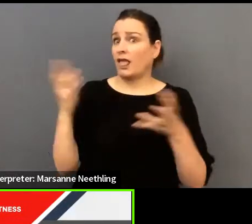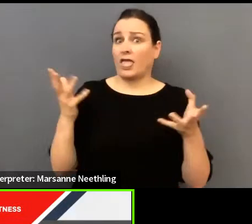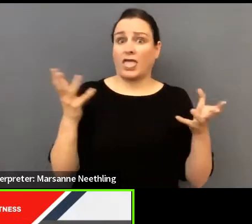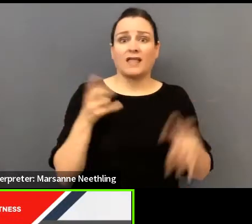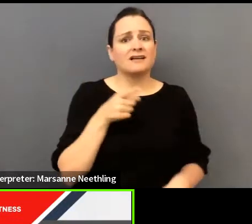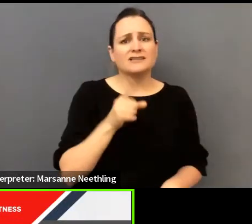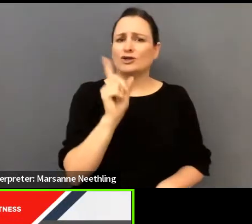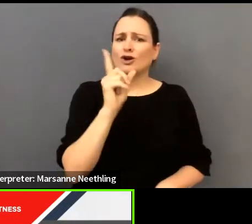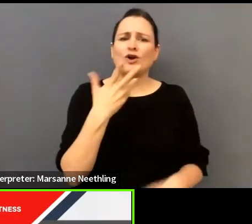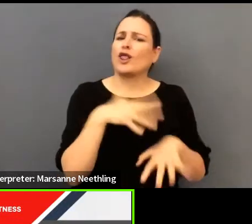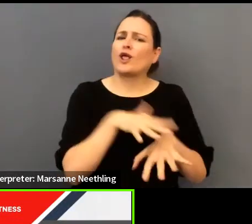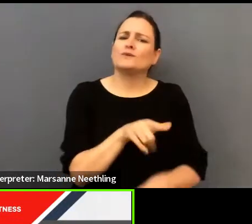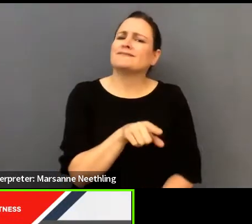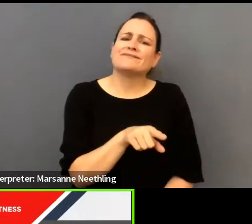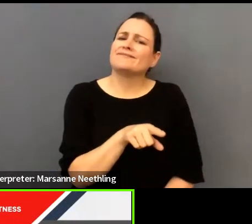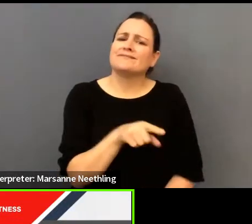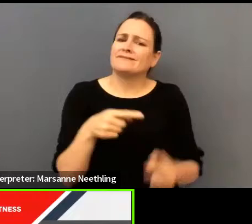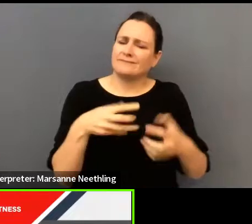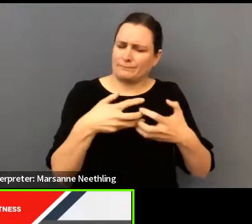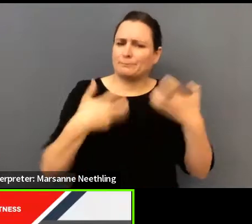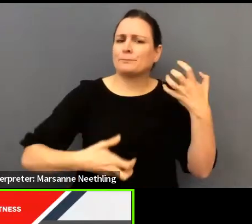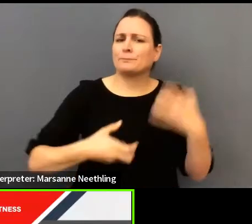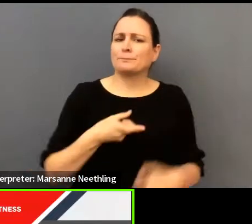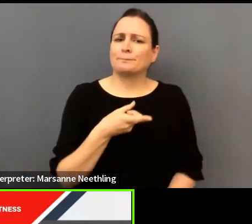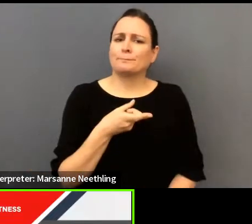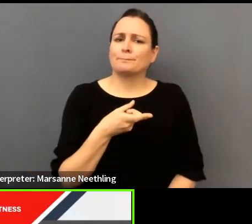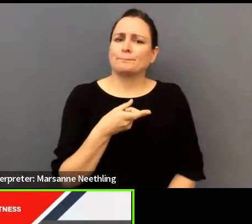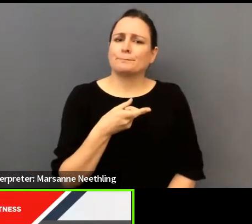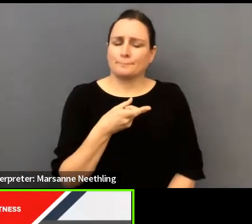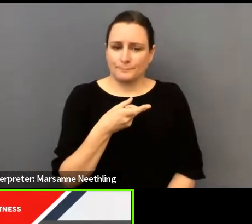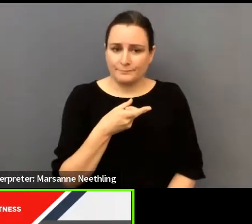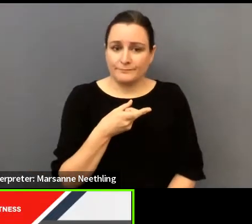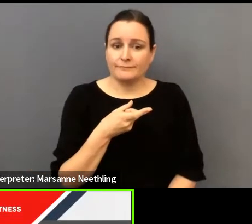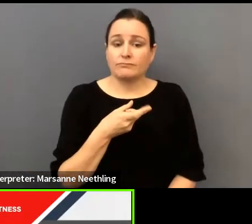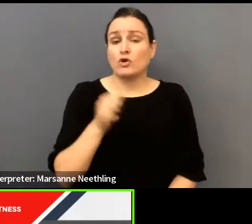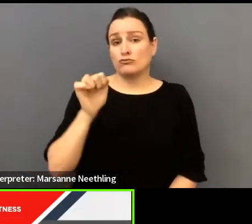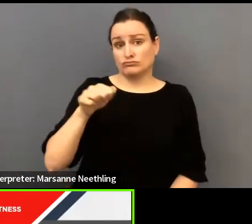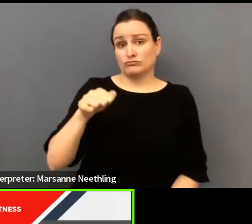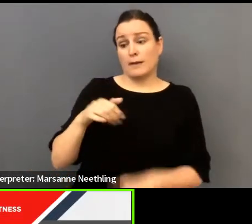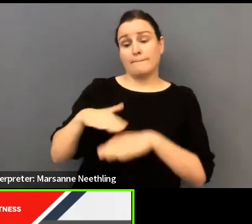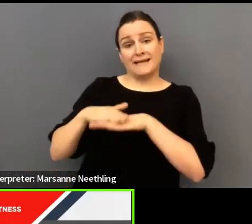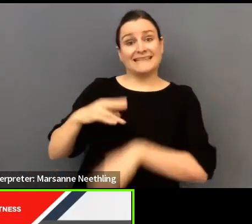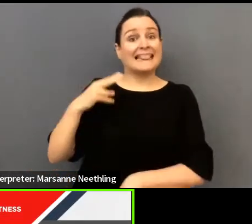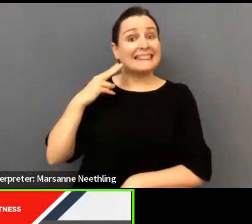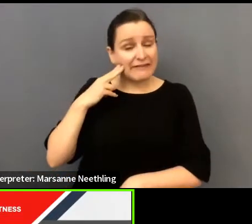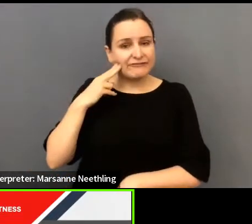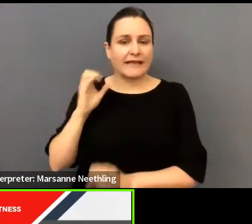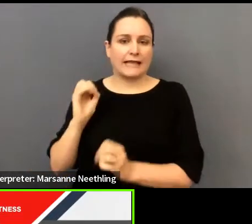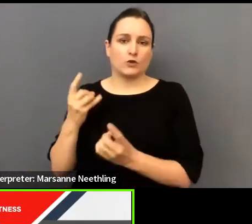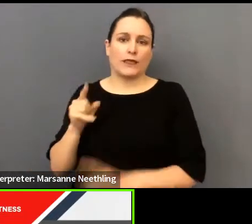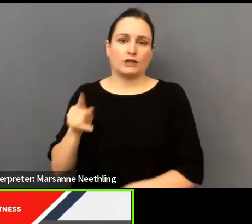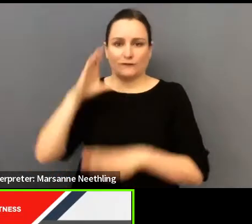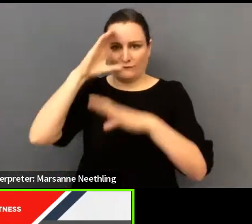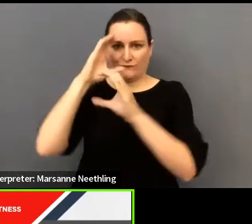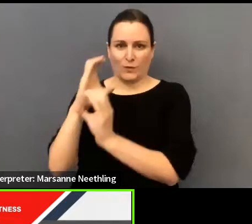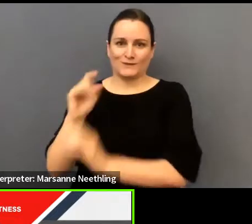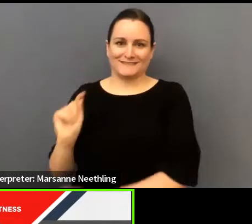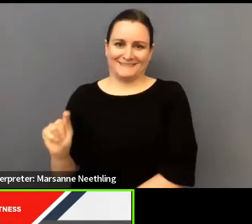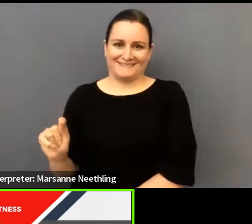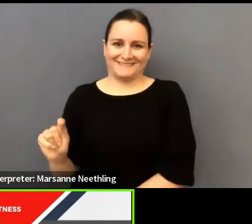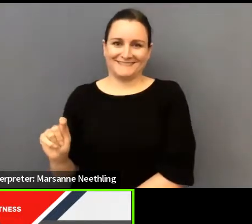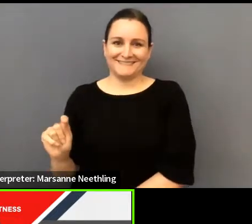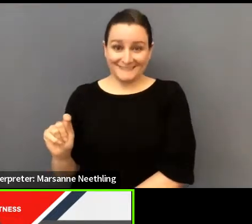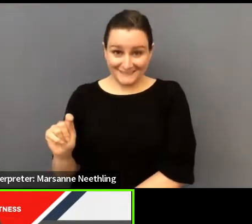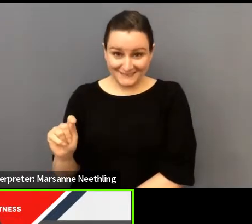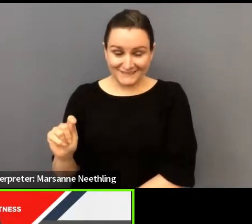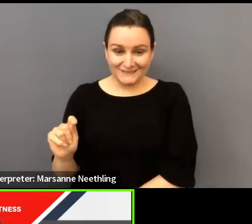inclusive. So yes, focusing on basic deaf education in order to create a cohort